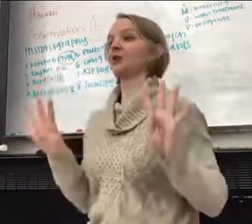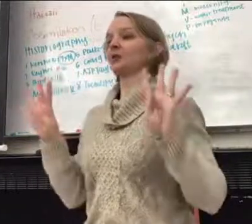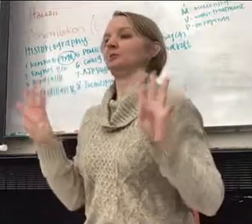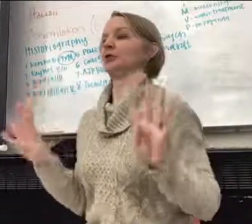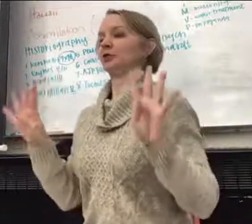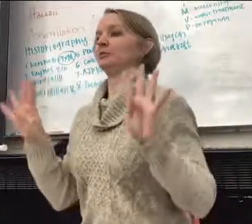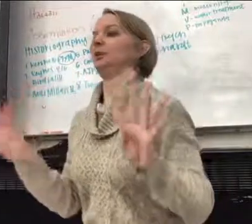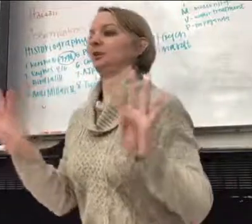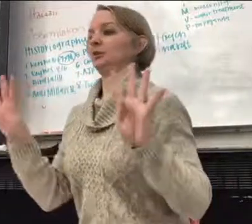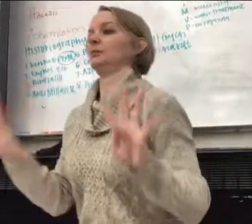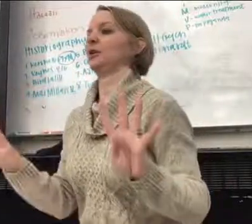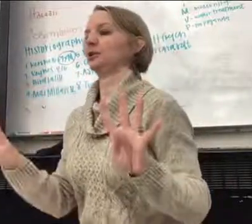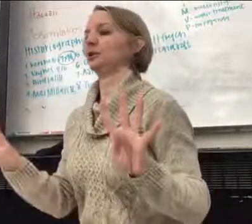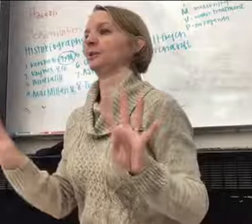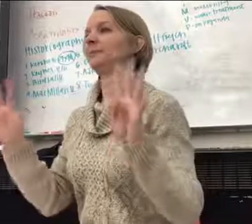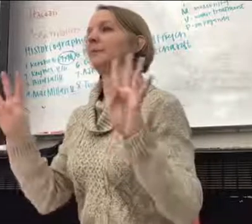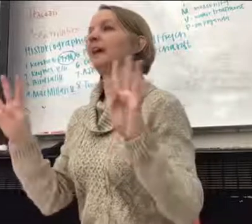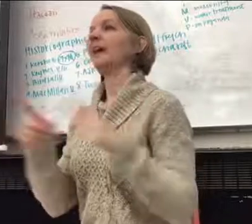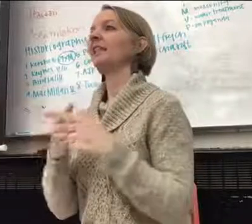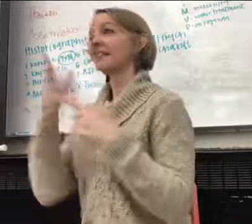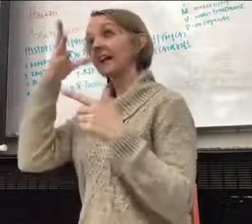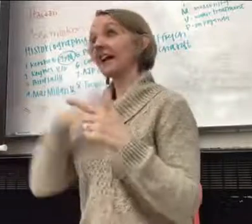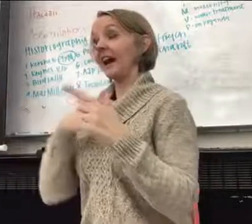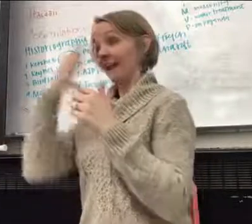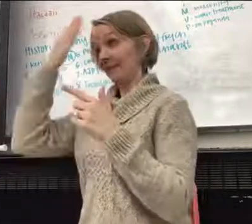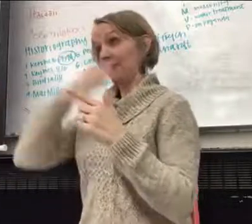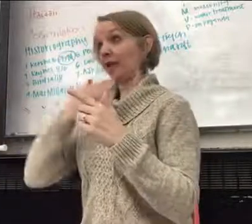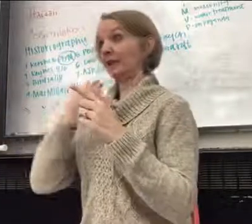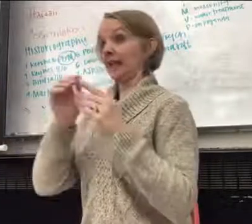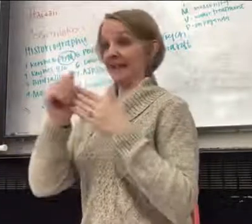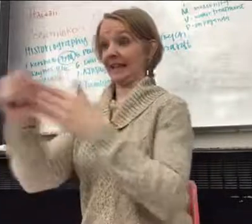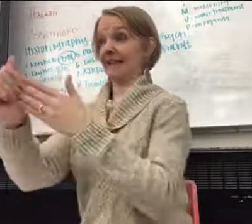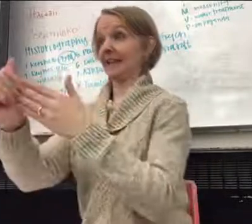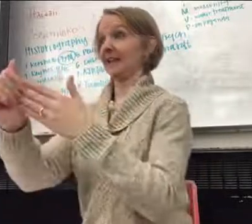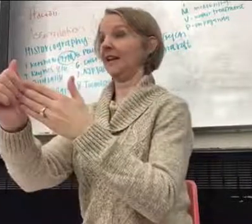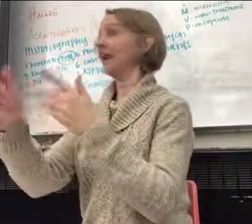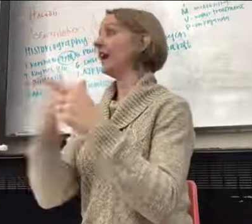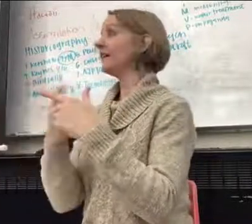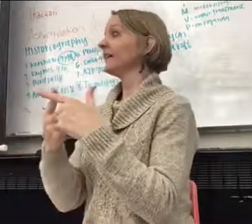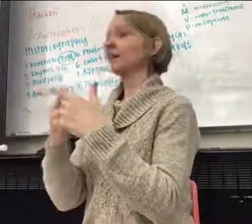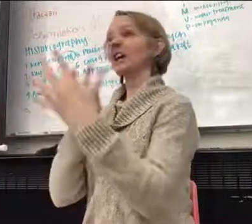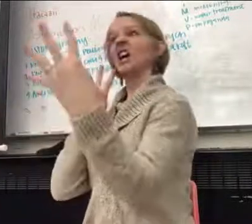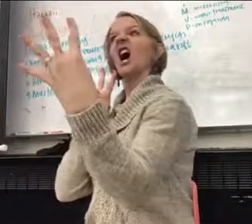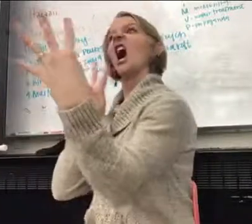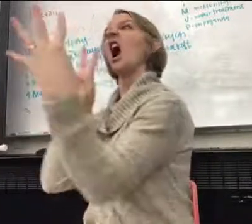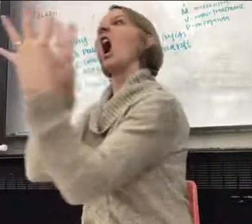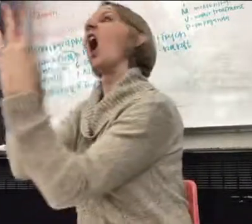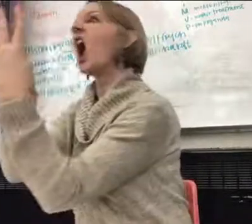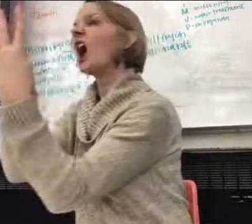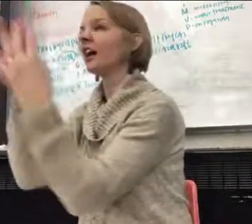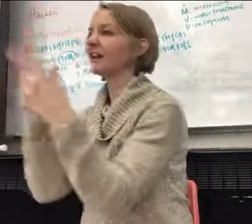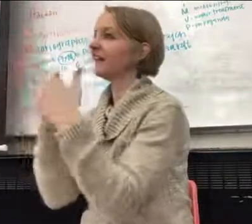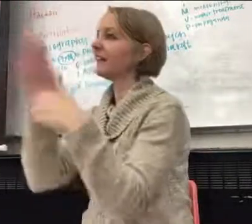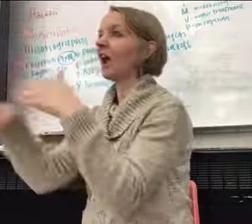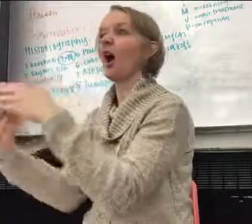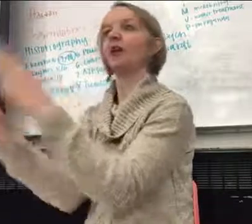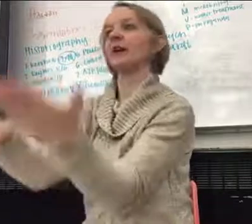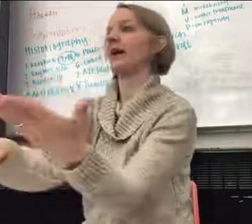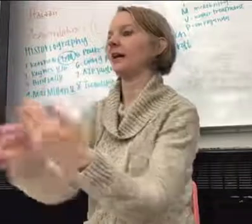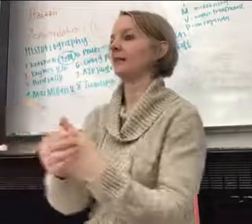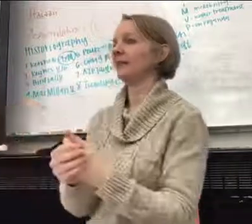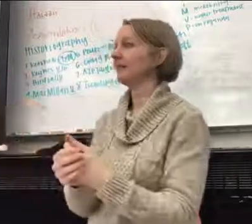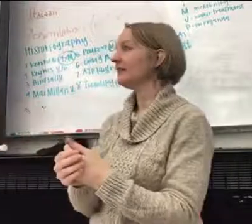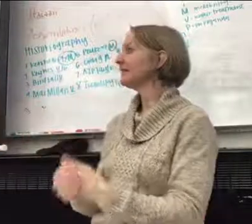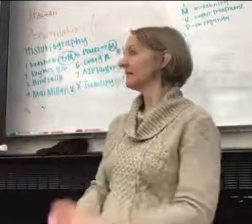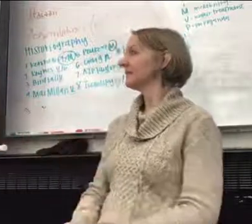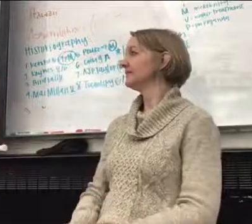all marched together in this line, and they had a guy at the front leading them. Where they're charging. Yes, and they're charging, and then they all die. And all the Now, bullets are firing at them, and